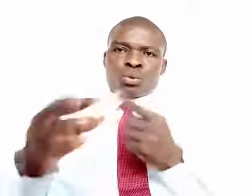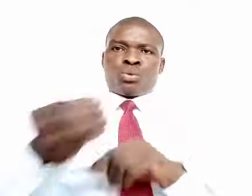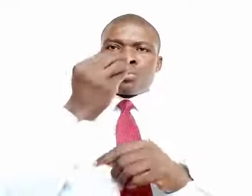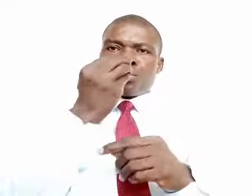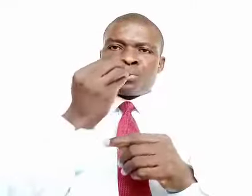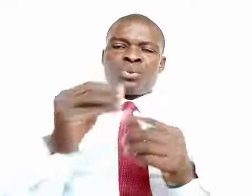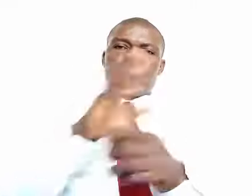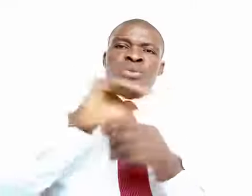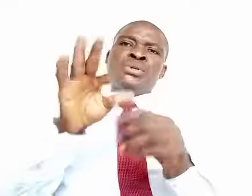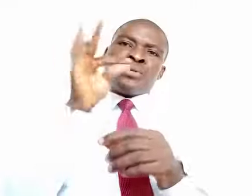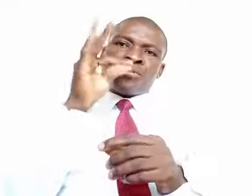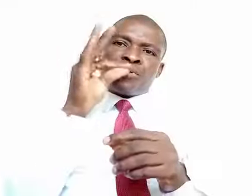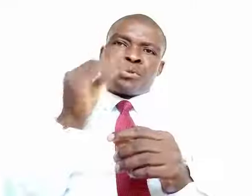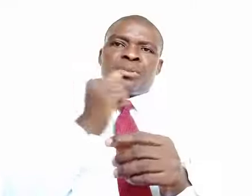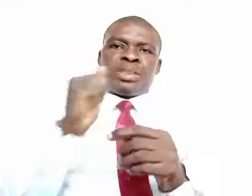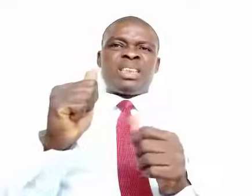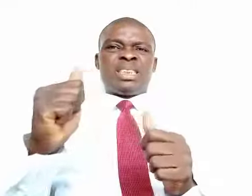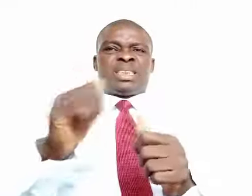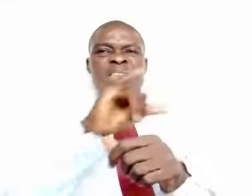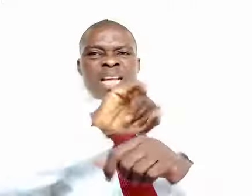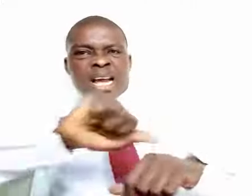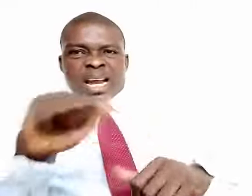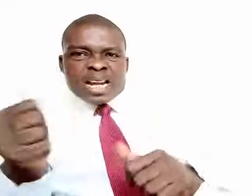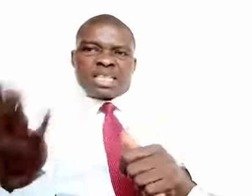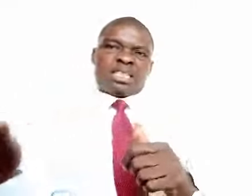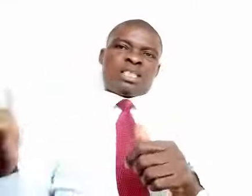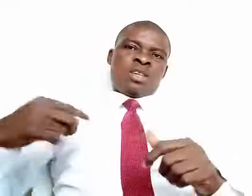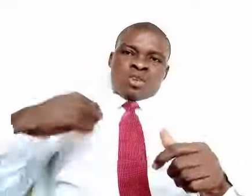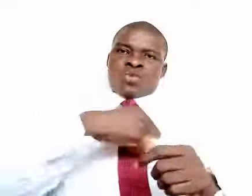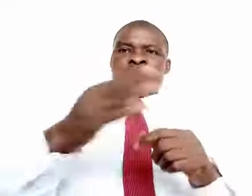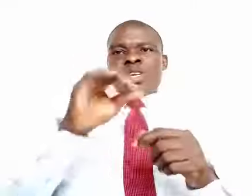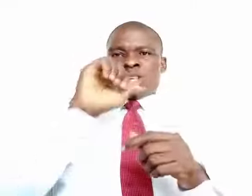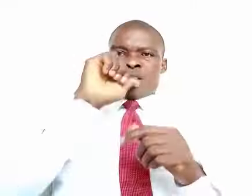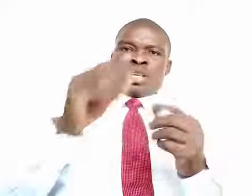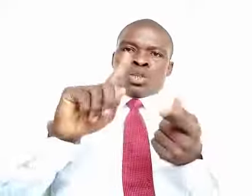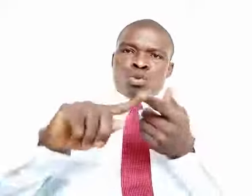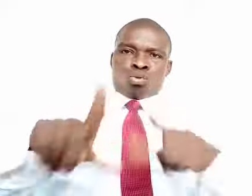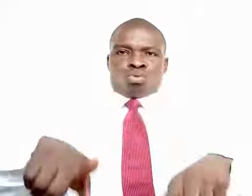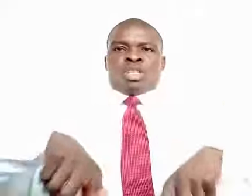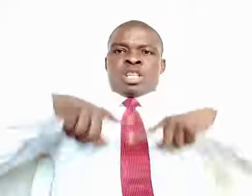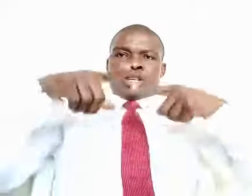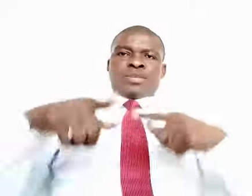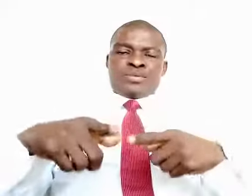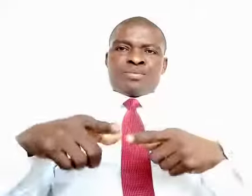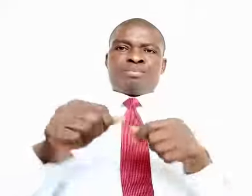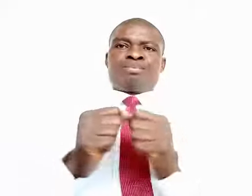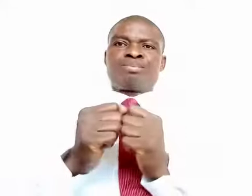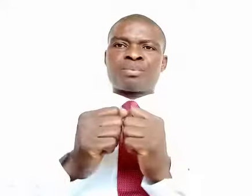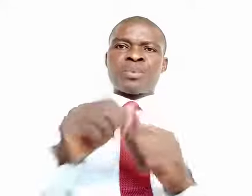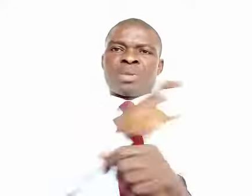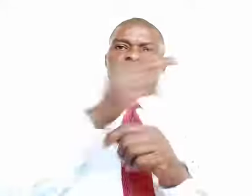Food is anything we eat to survive. Taking in food is feeding, and using it